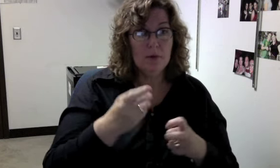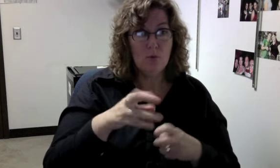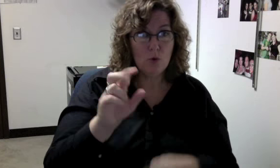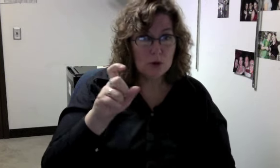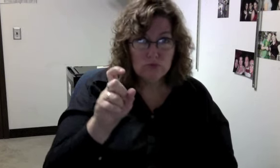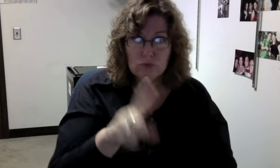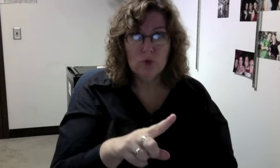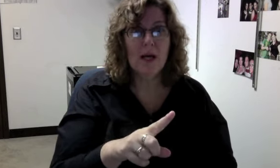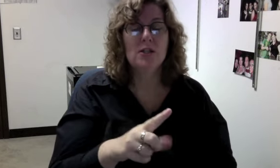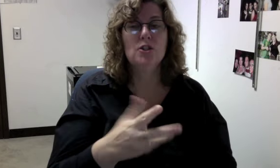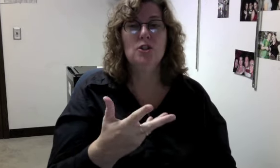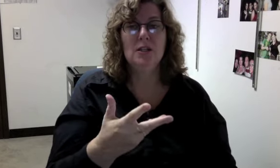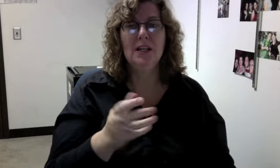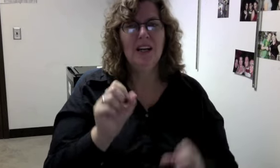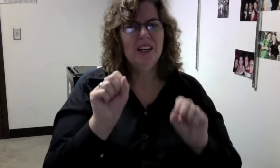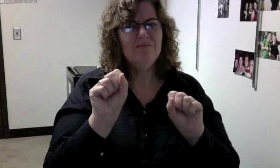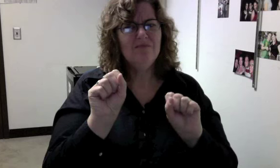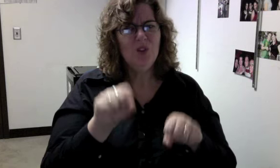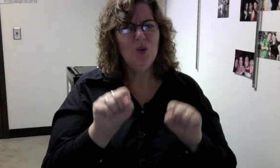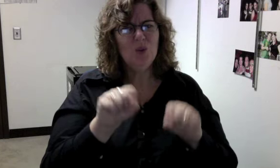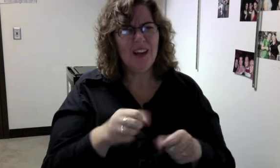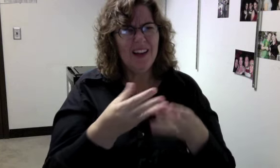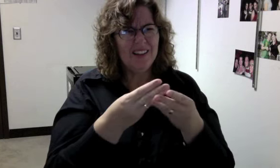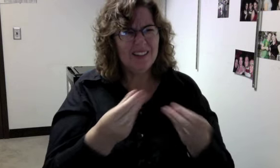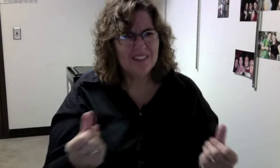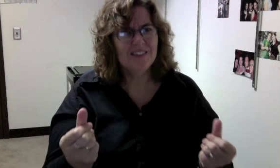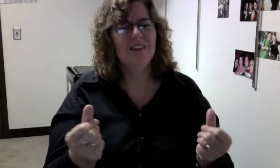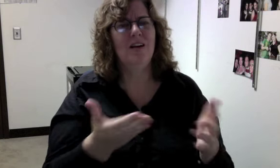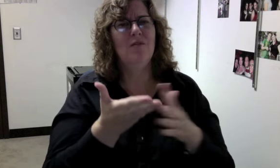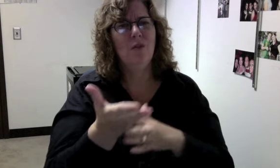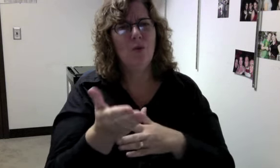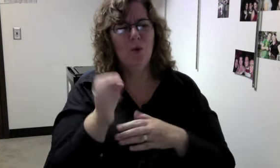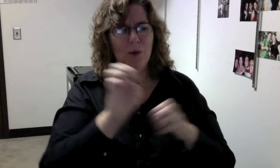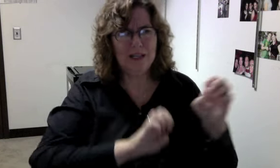I, or question, can I solve this through experimentation?